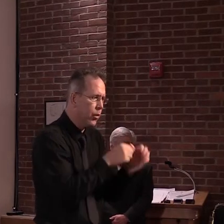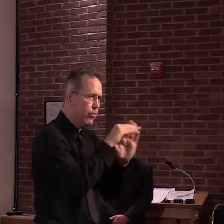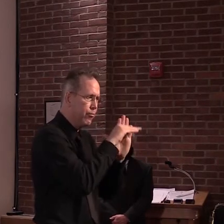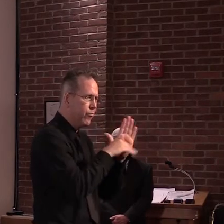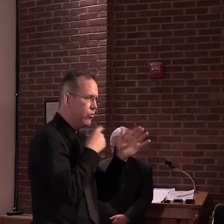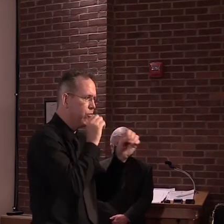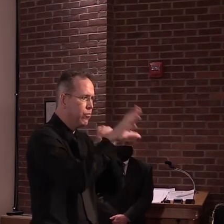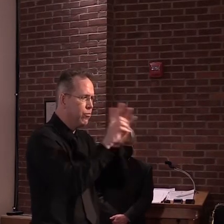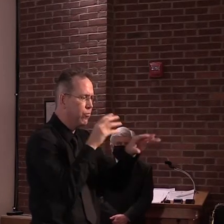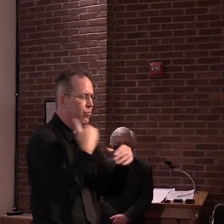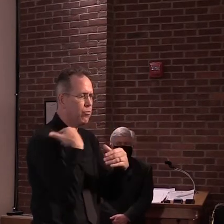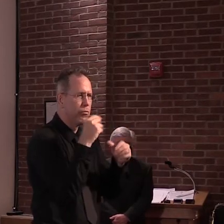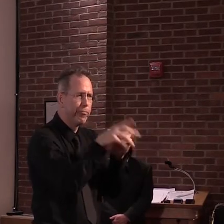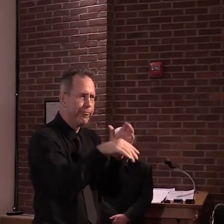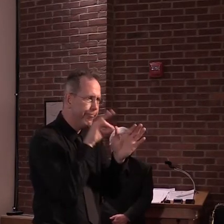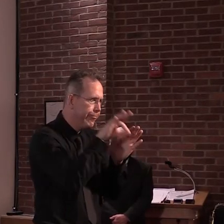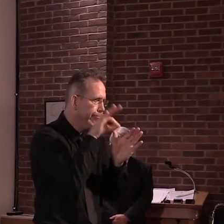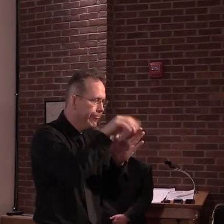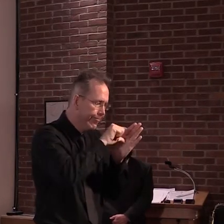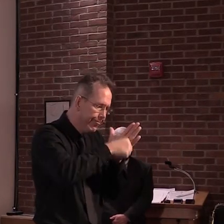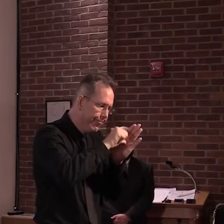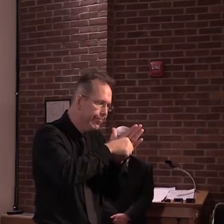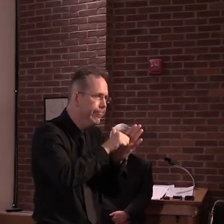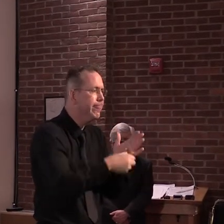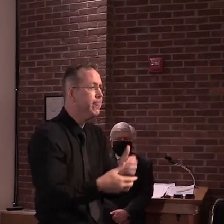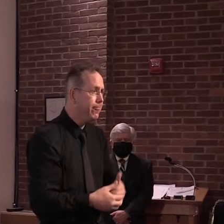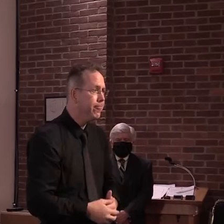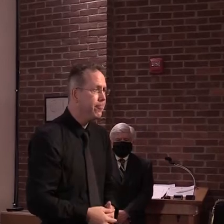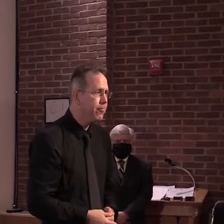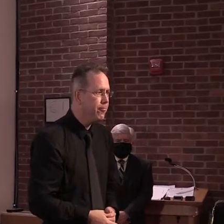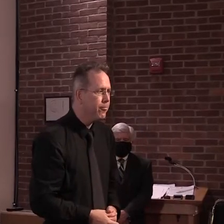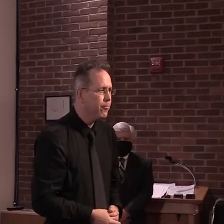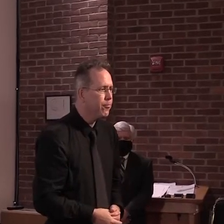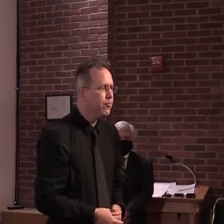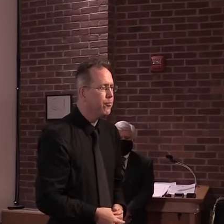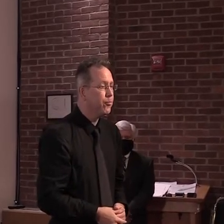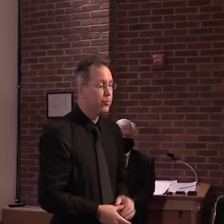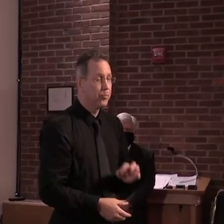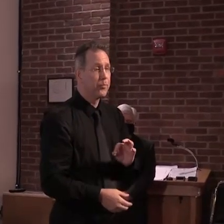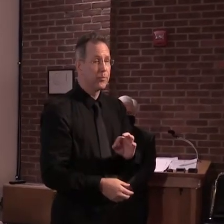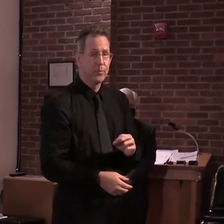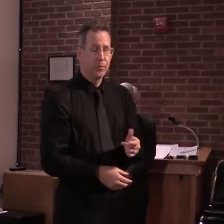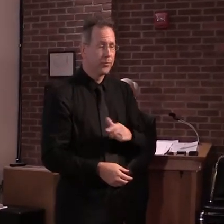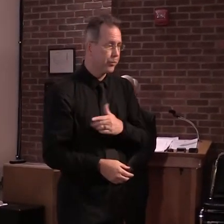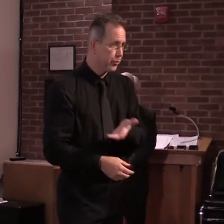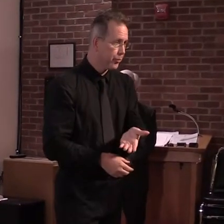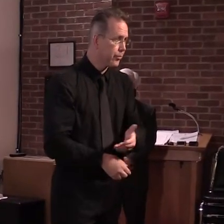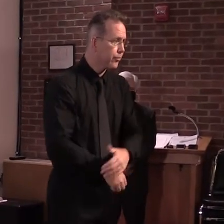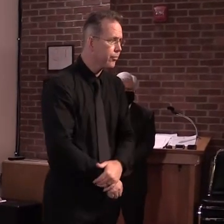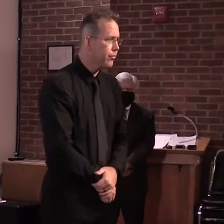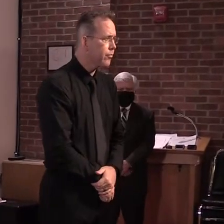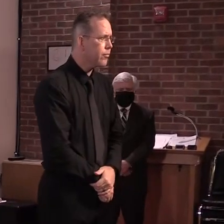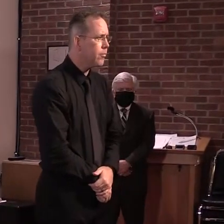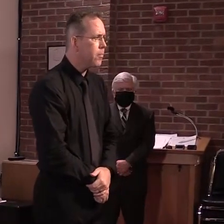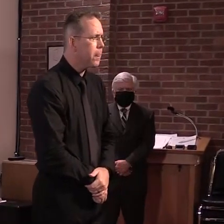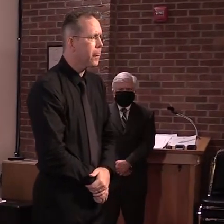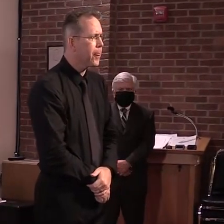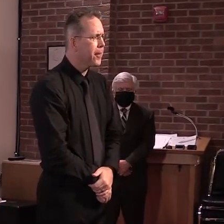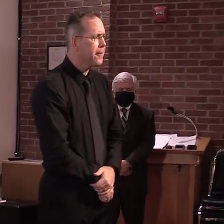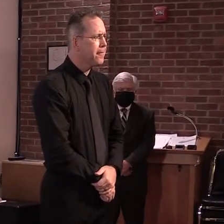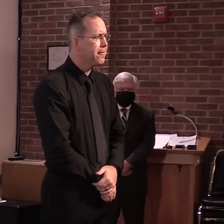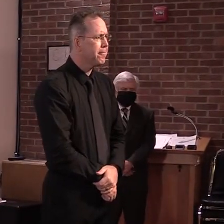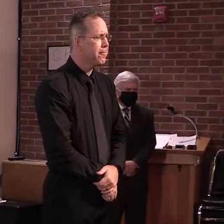Just a quick follow-up. I'm glad you mentioned nursing homes. We had a reader contact us with a similar comment